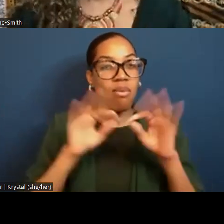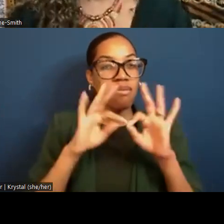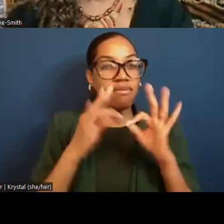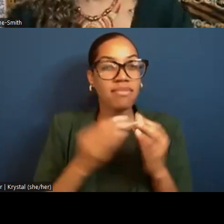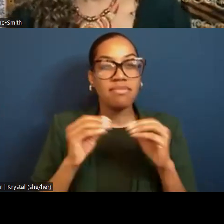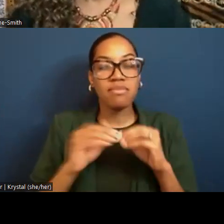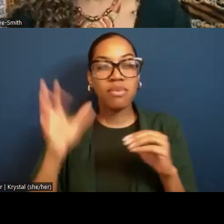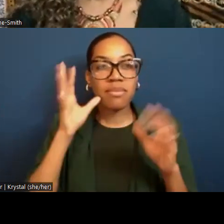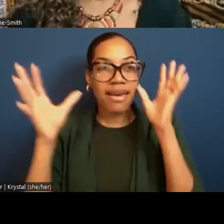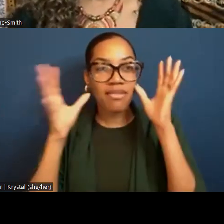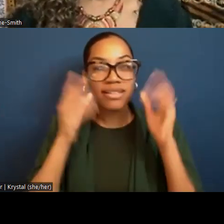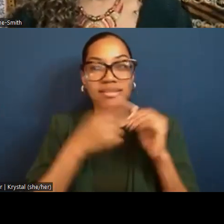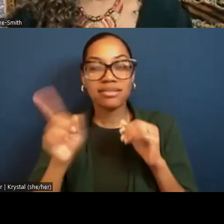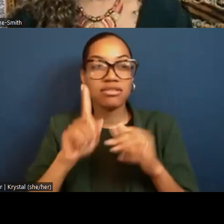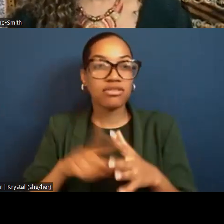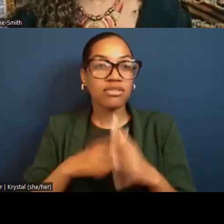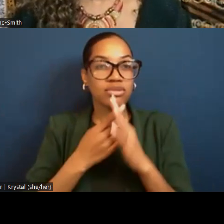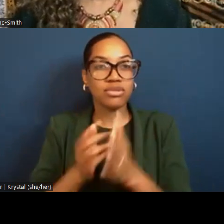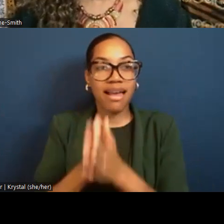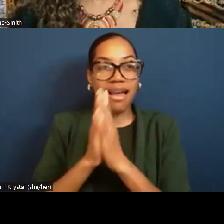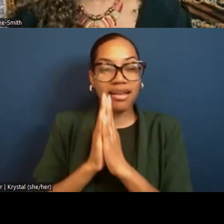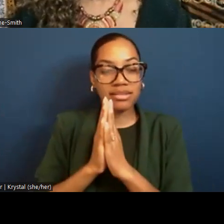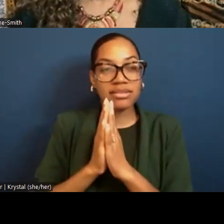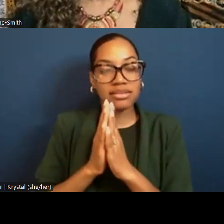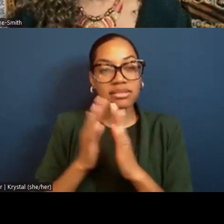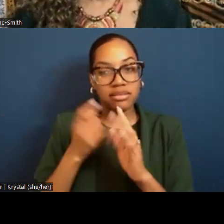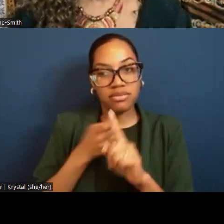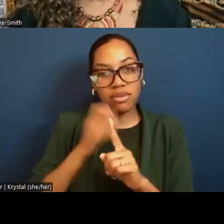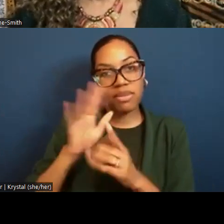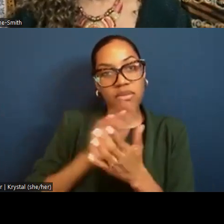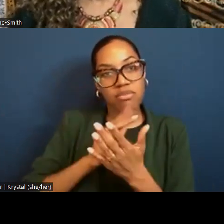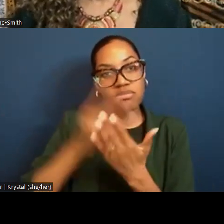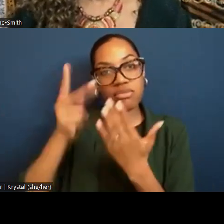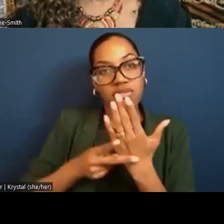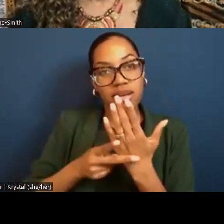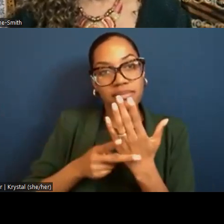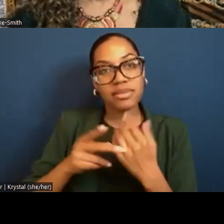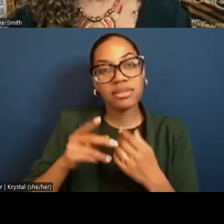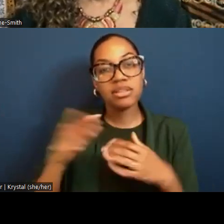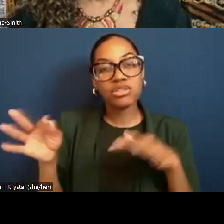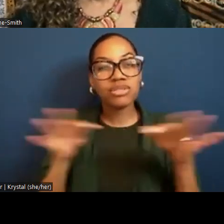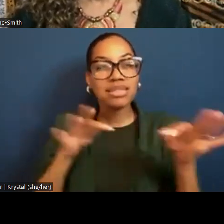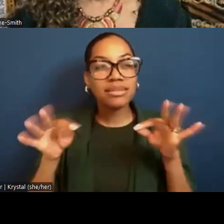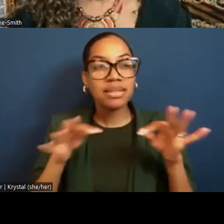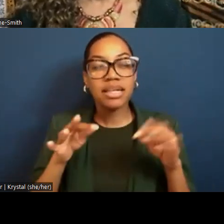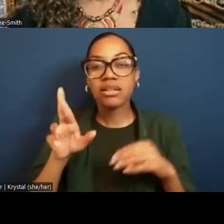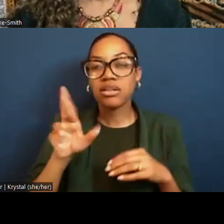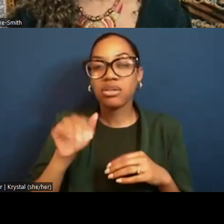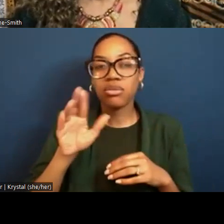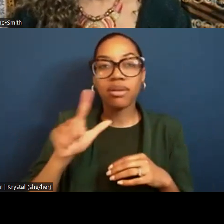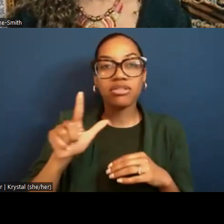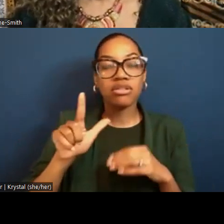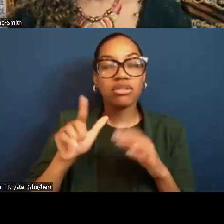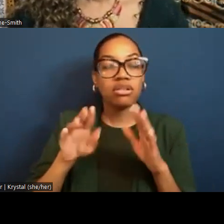parents asking programs to tell them about their racially affirming